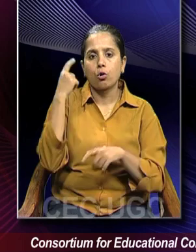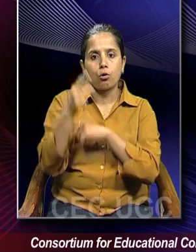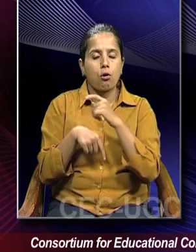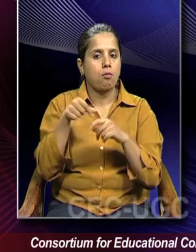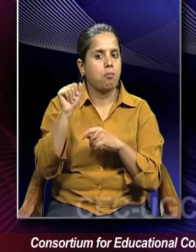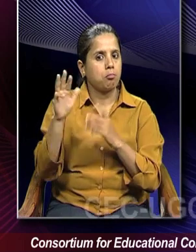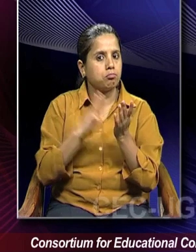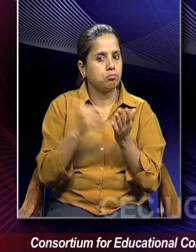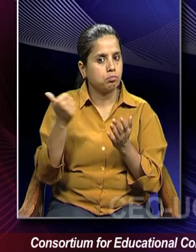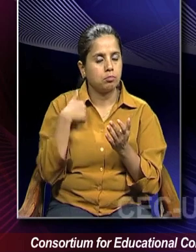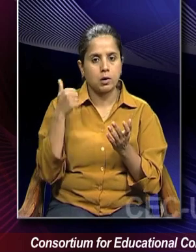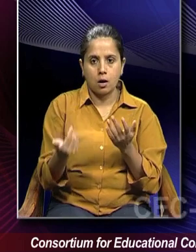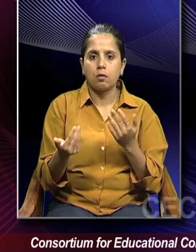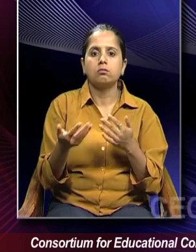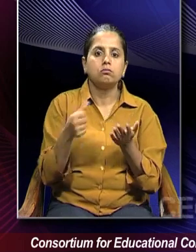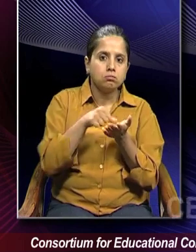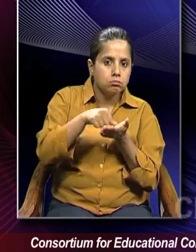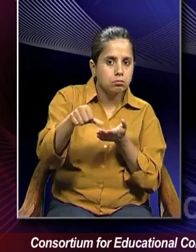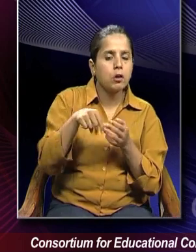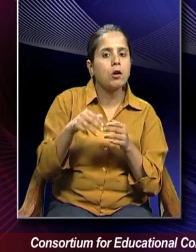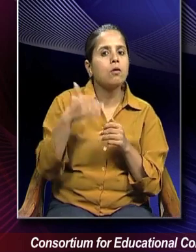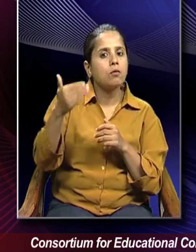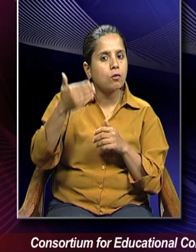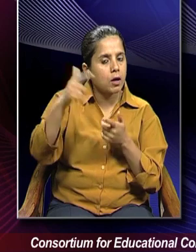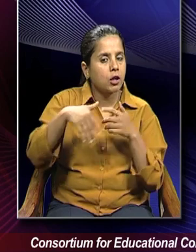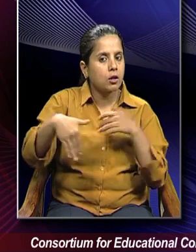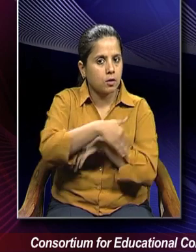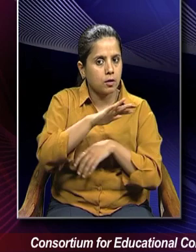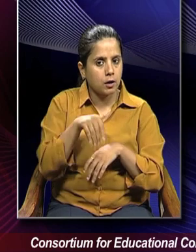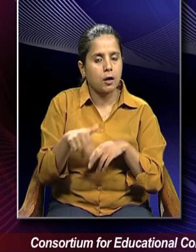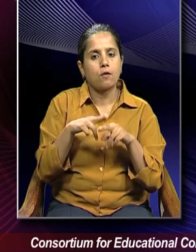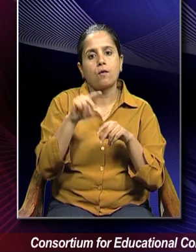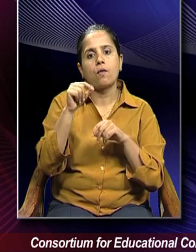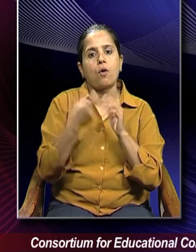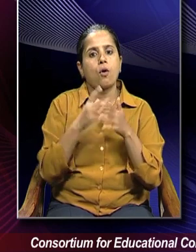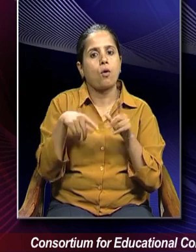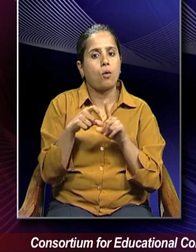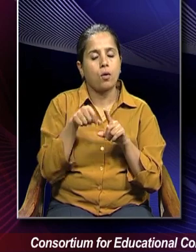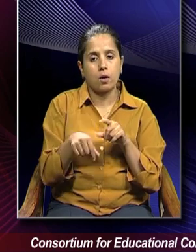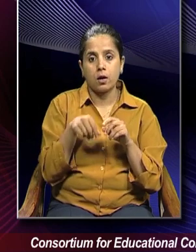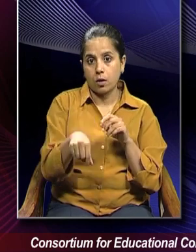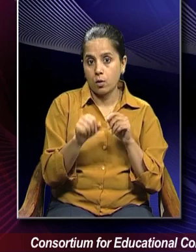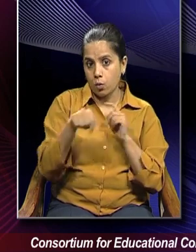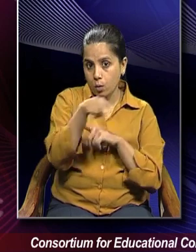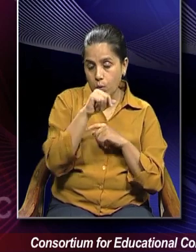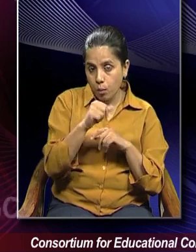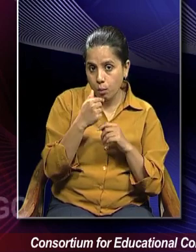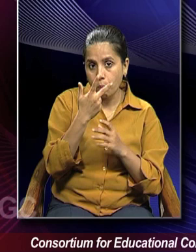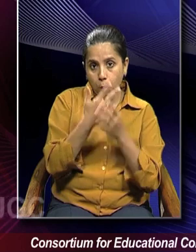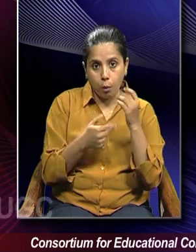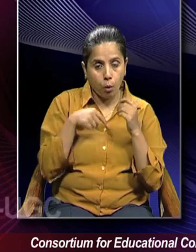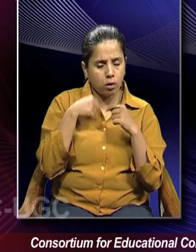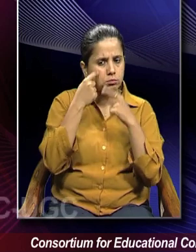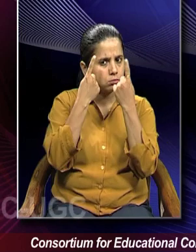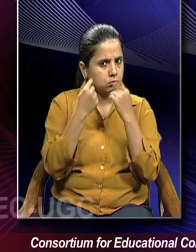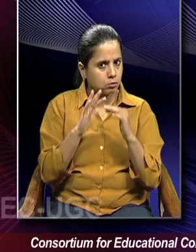where we are implementing forward engineering, where we are moving towards forward engineering. In BO analysis, we are actually